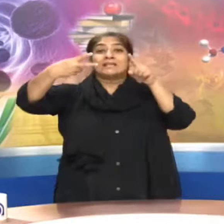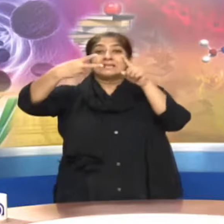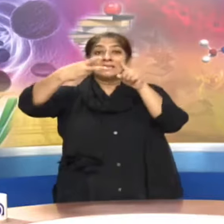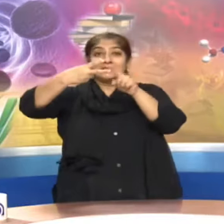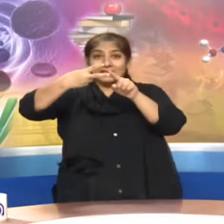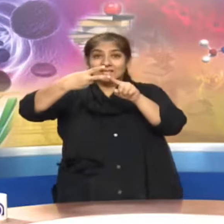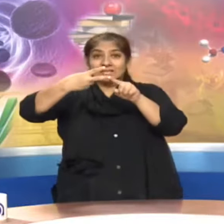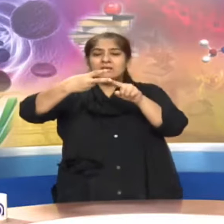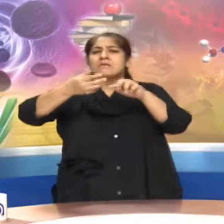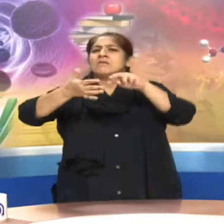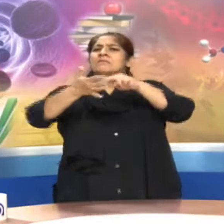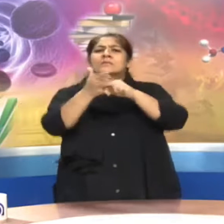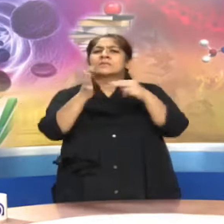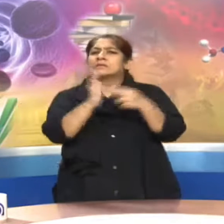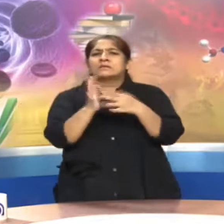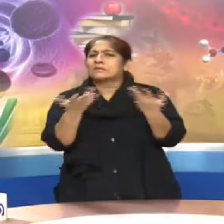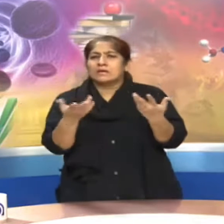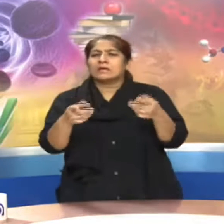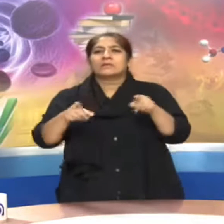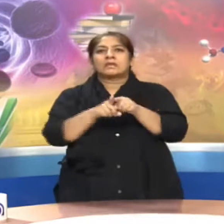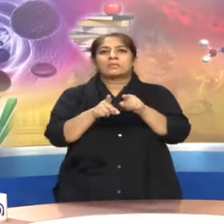The second point says,